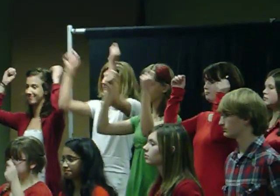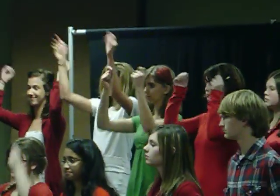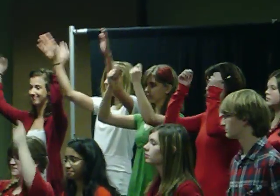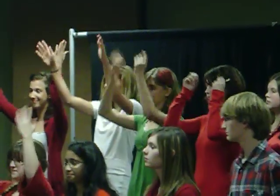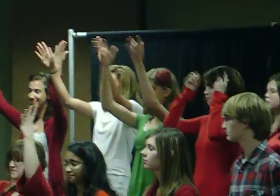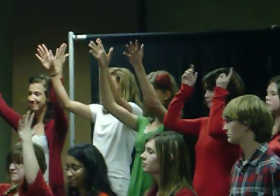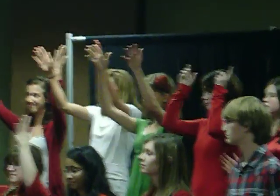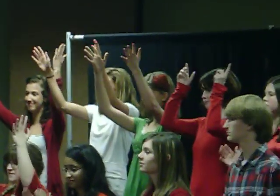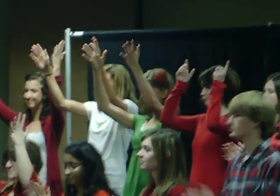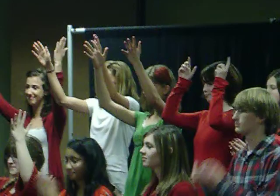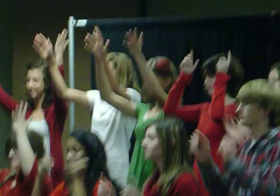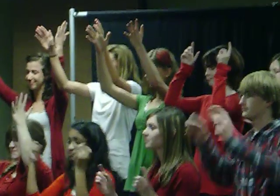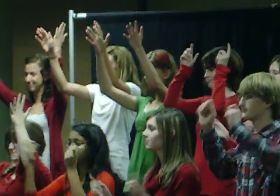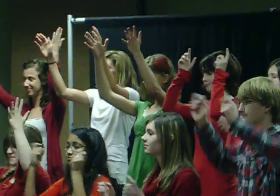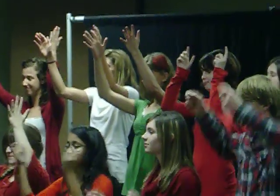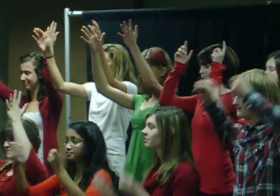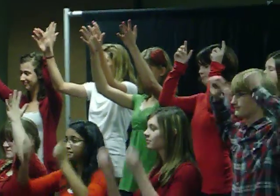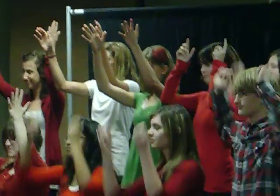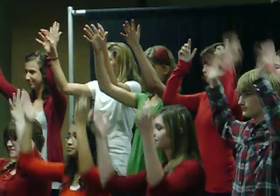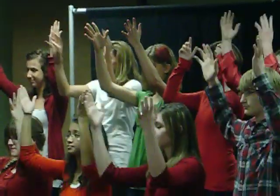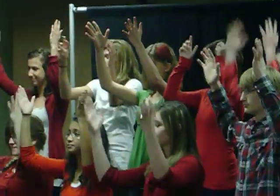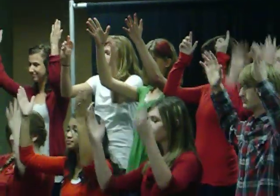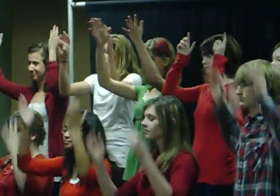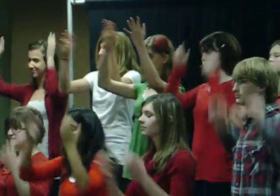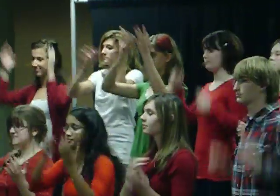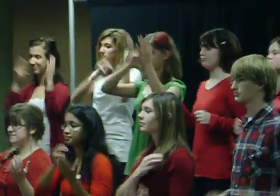Alleluia, Alleluia It